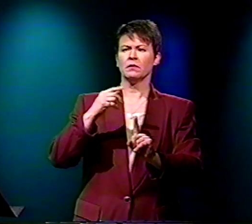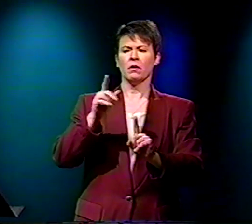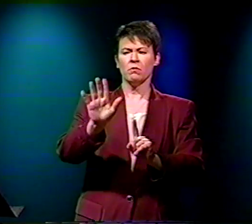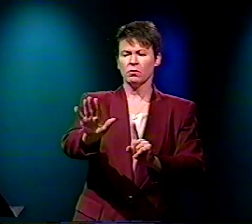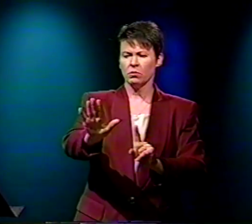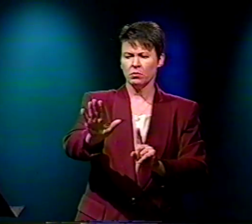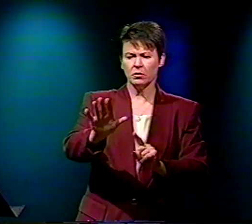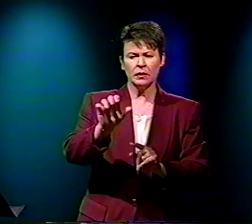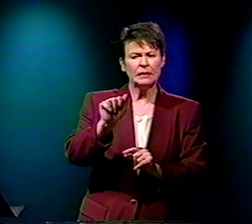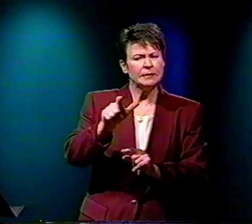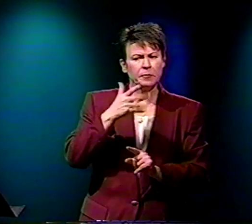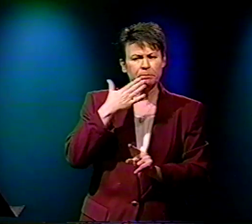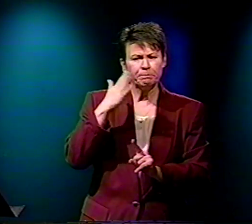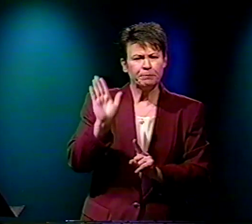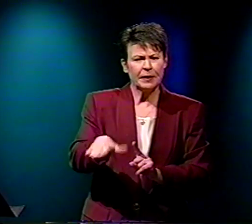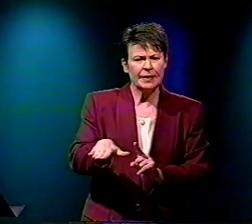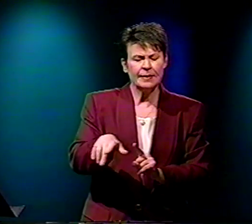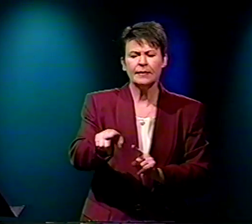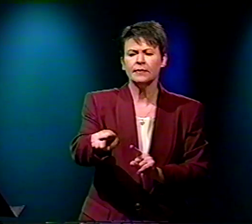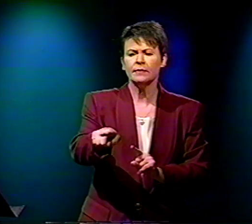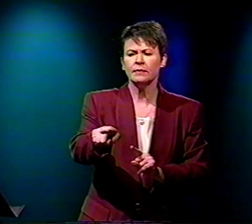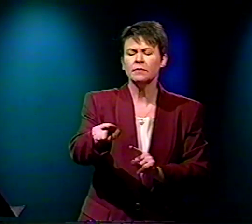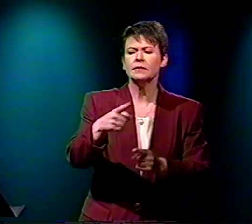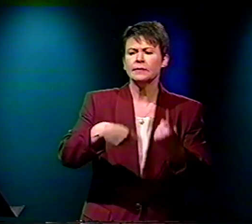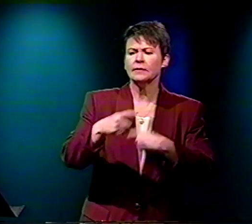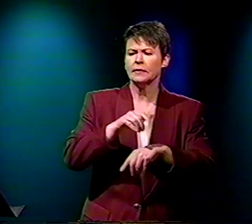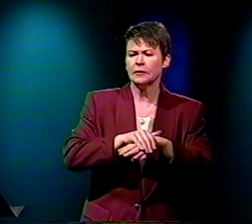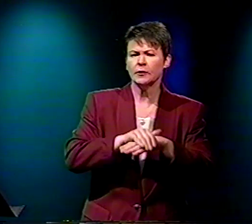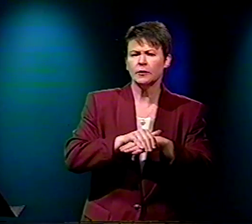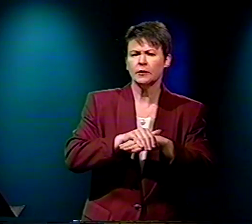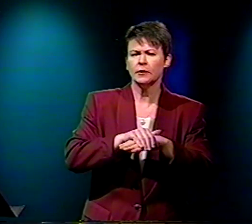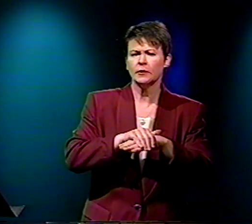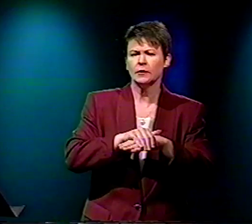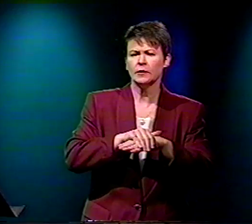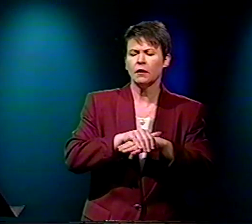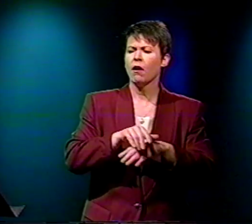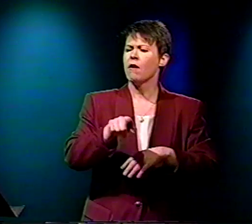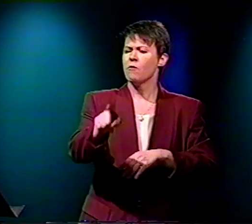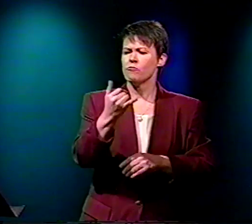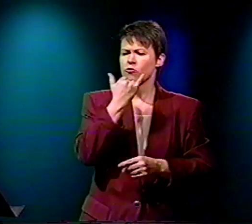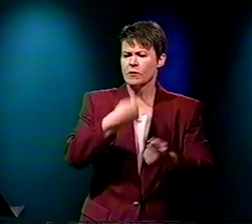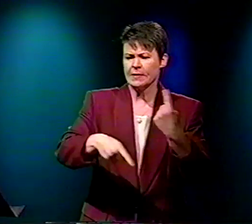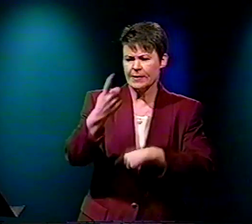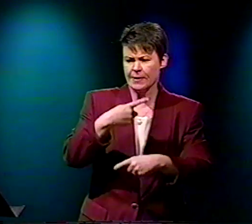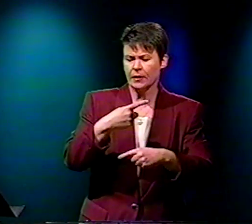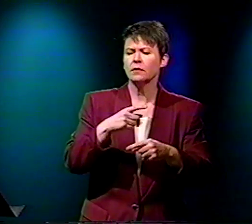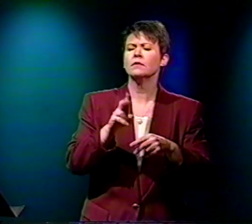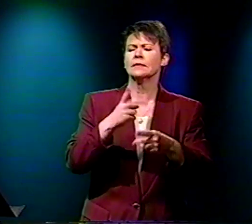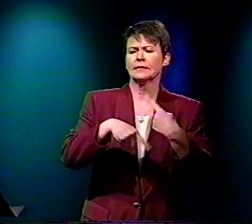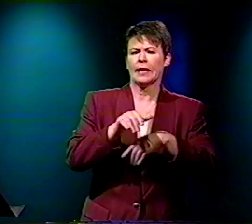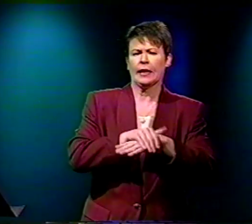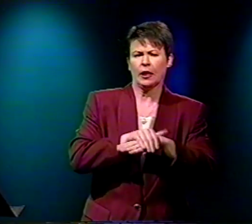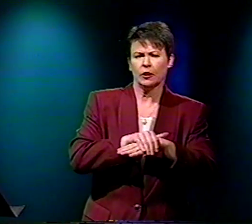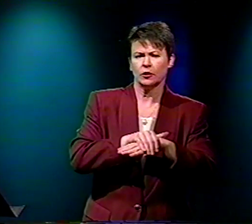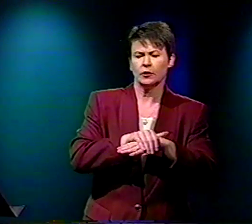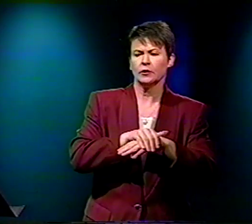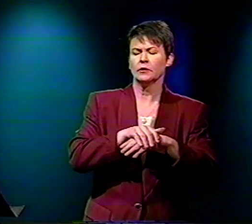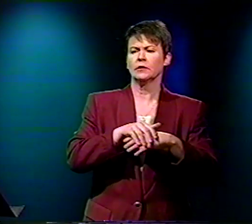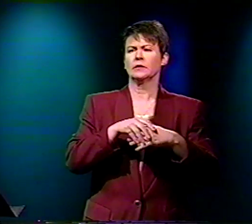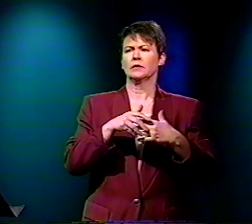teachers have told them that ASL is bad, that they need to sign in English, or that they're using wrong signs, or that their